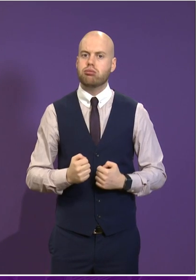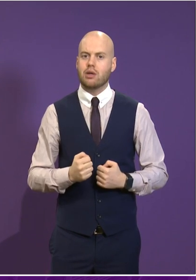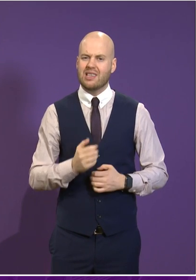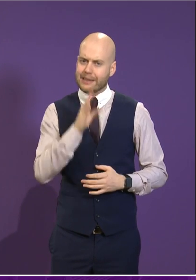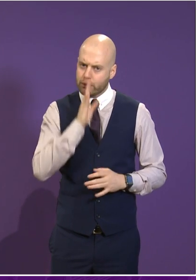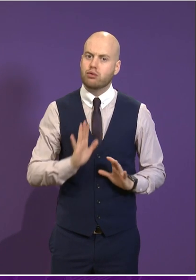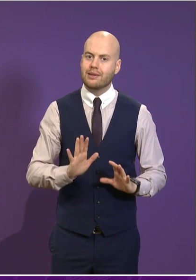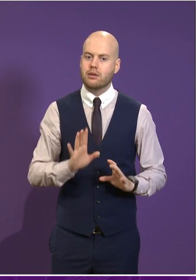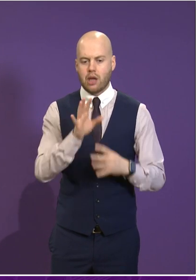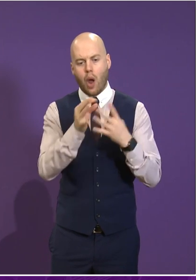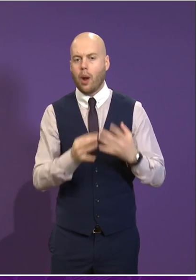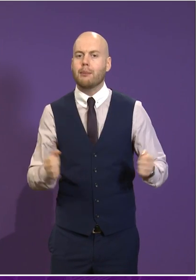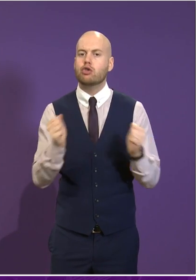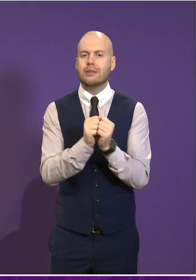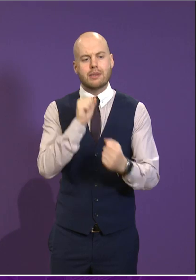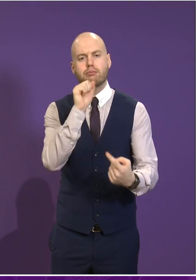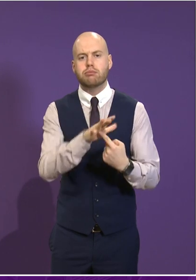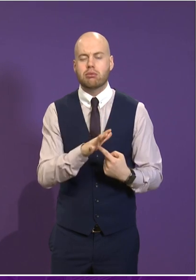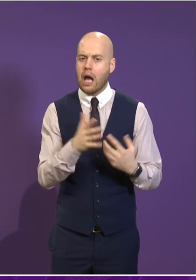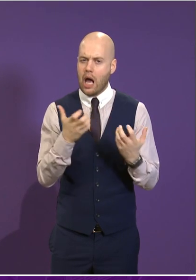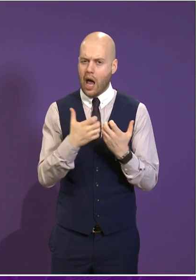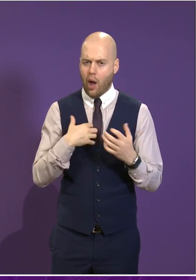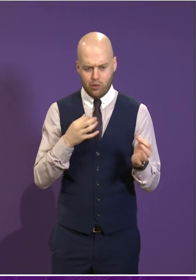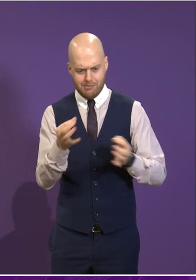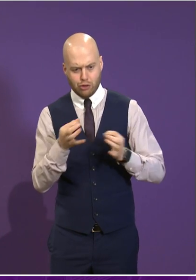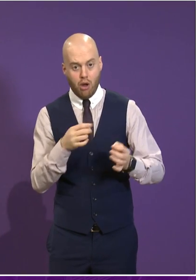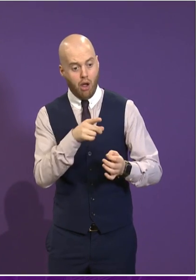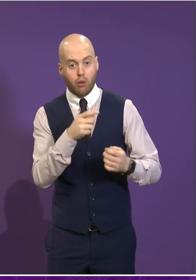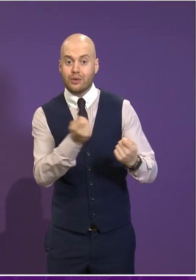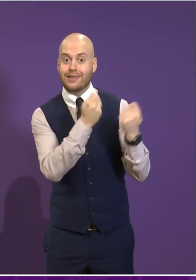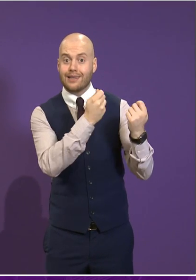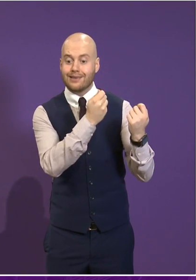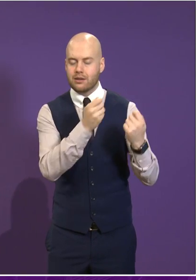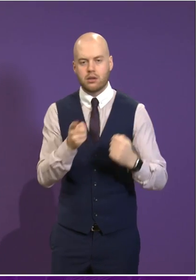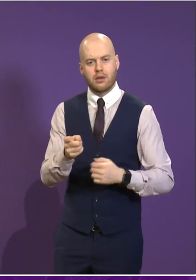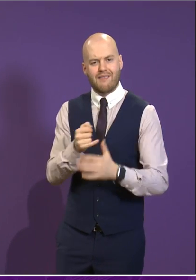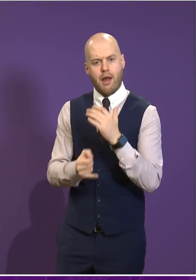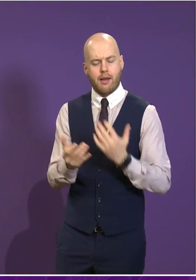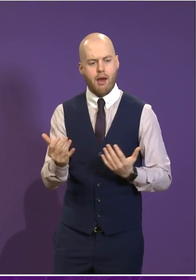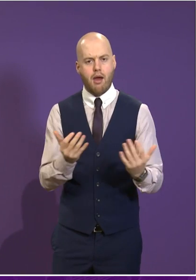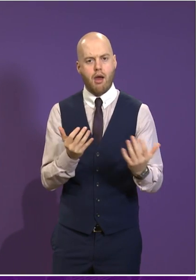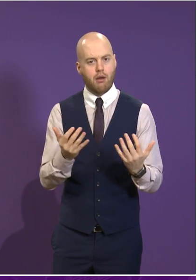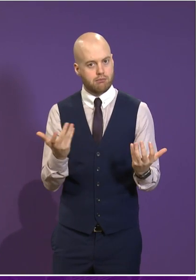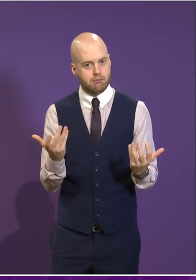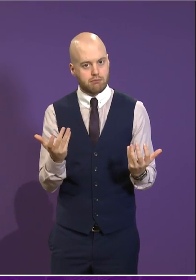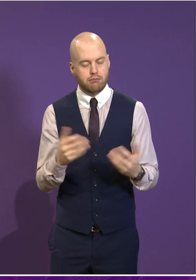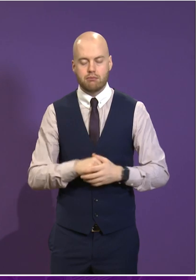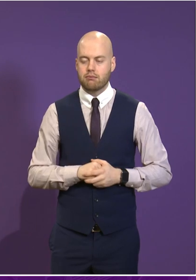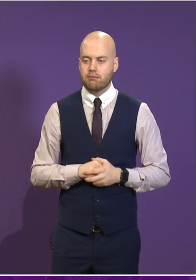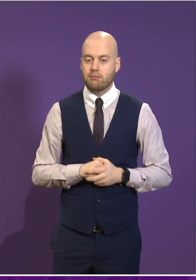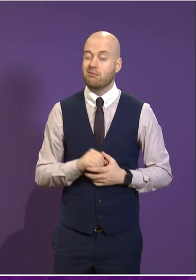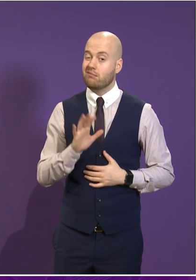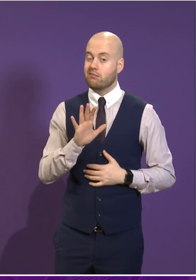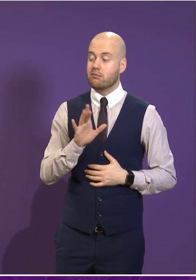how you measure success, and more importantly, how you measure failure against the delivery of them. I mean, our outcome agreements certainly don't sit on a